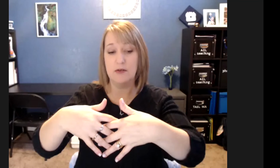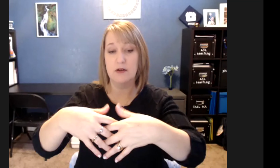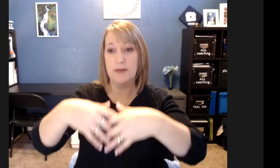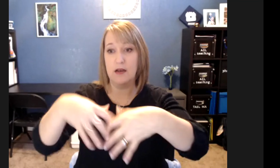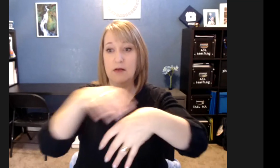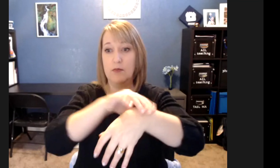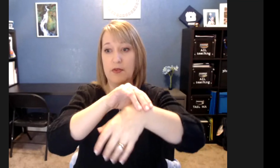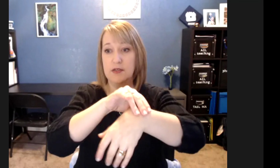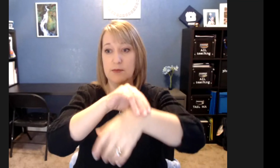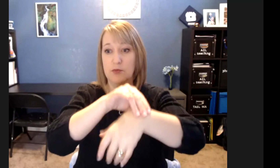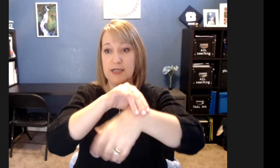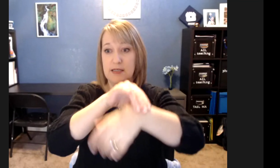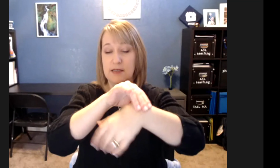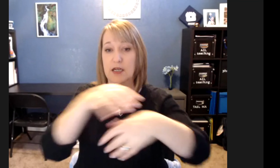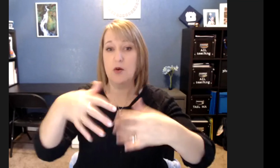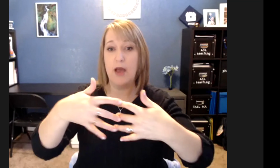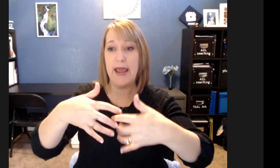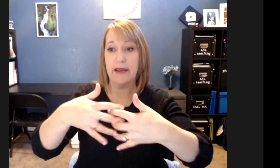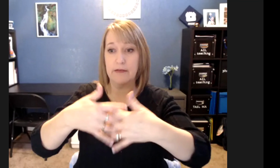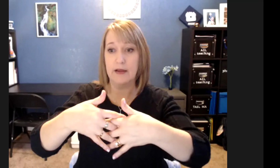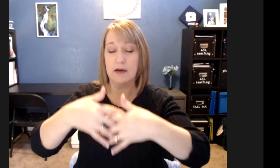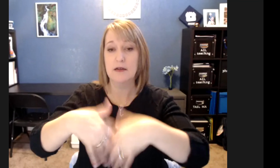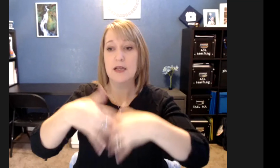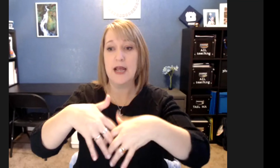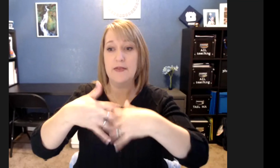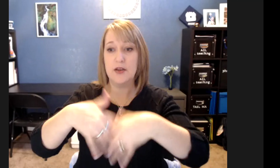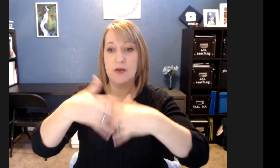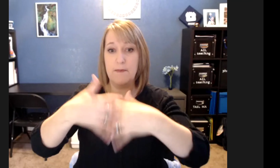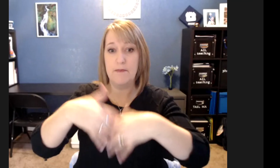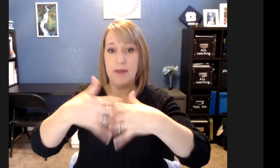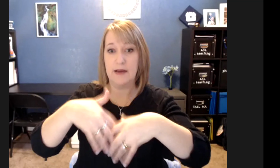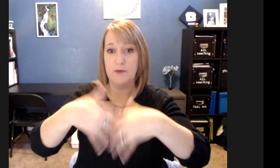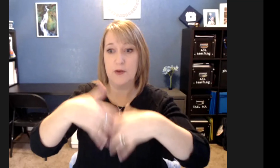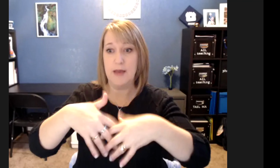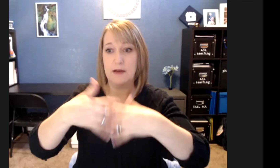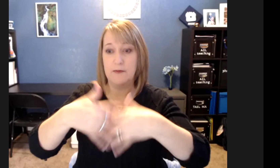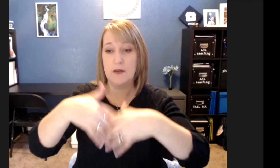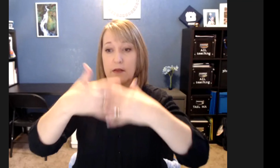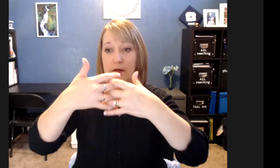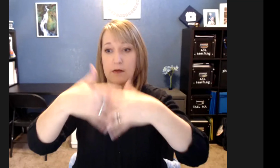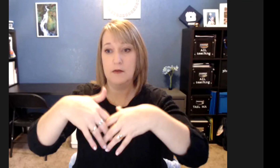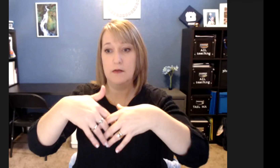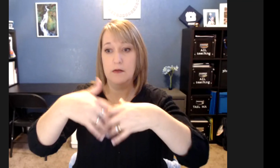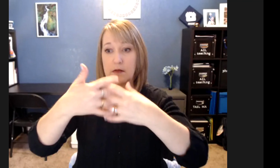little bit. There's some wrist, hang there. And then you come back and forth and back and forth.